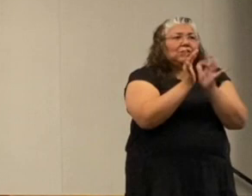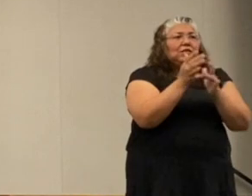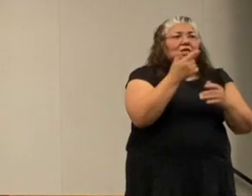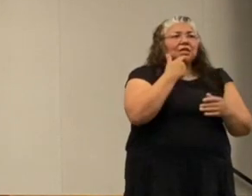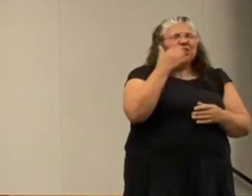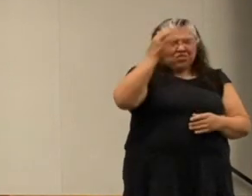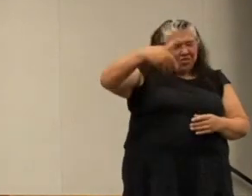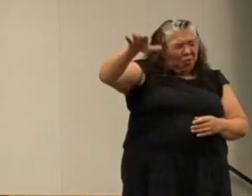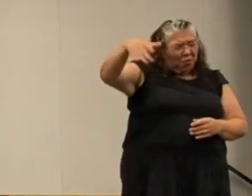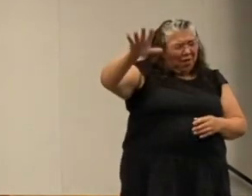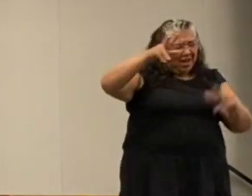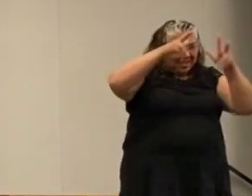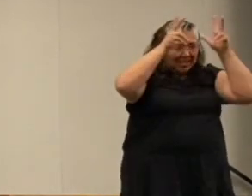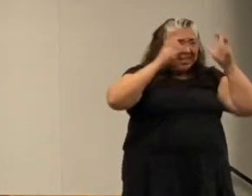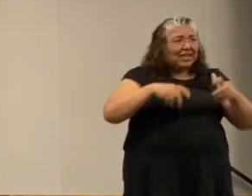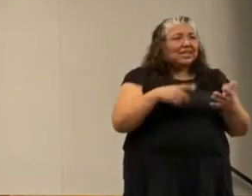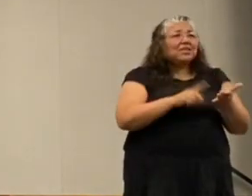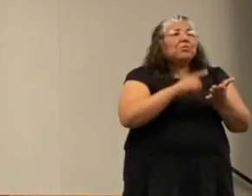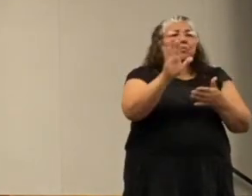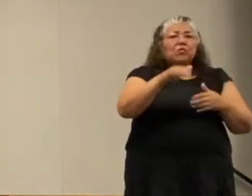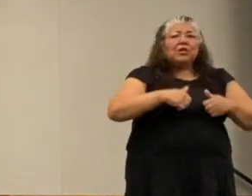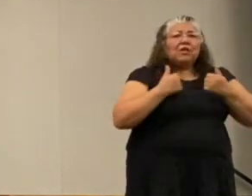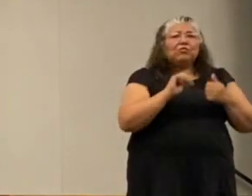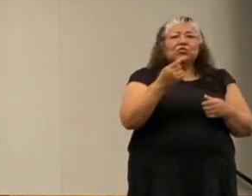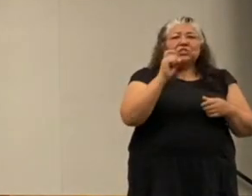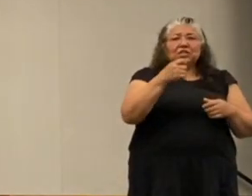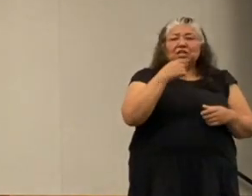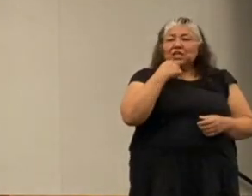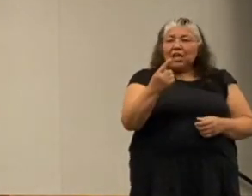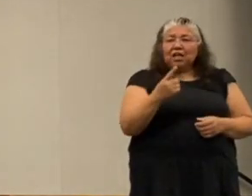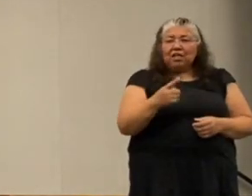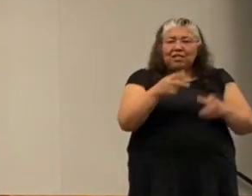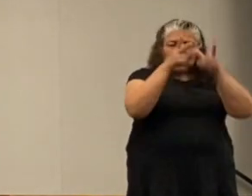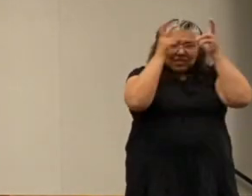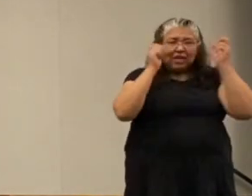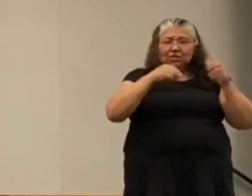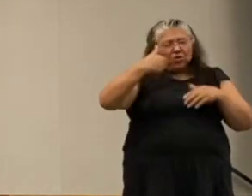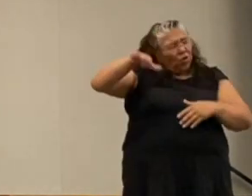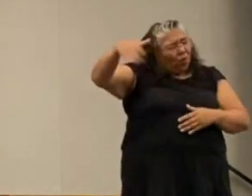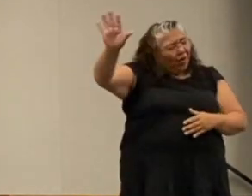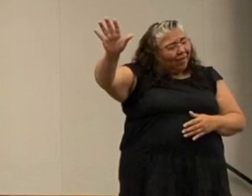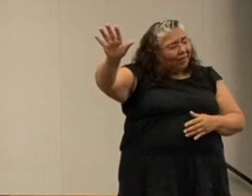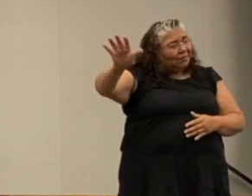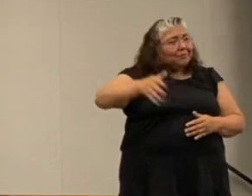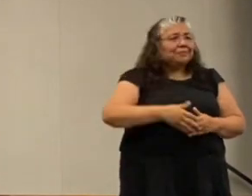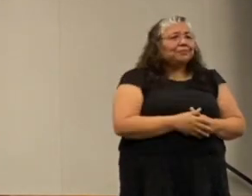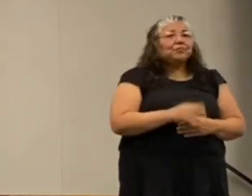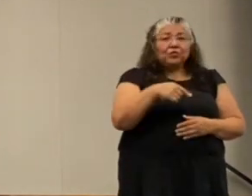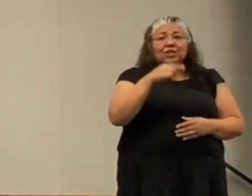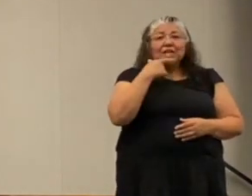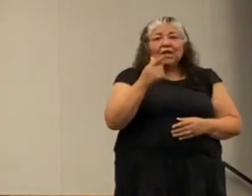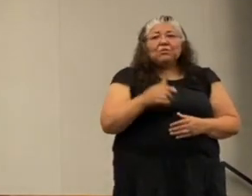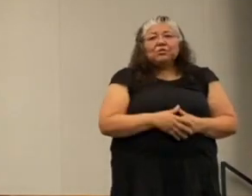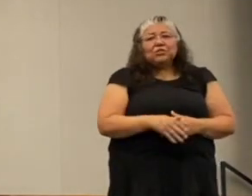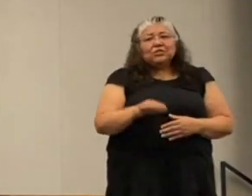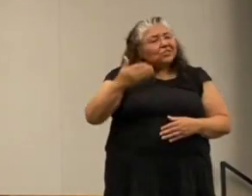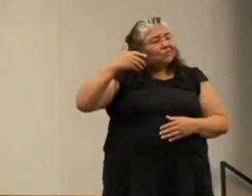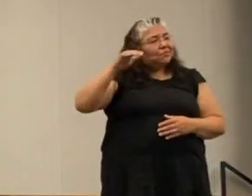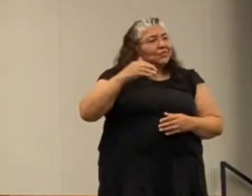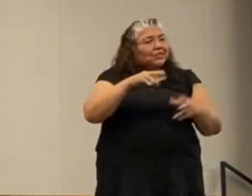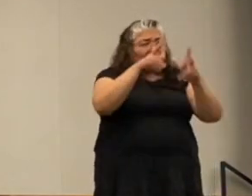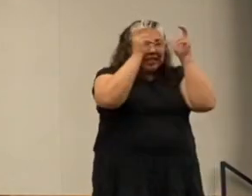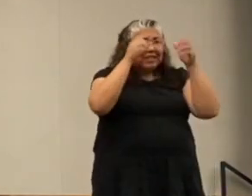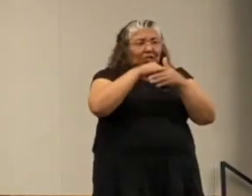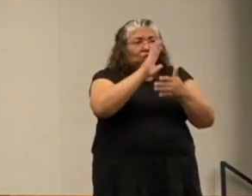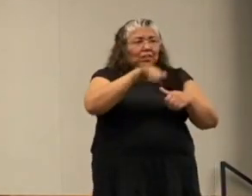go away, Satan. Listen, sometimes in your life, you just need to tell Satan, go away, go away. Come on, church. Sometimes Satan's just in your life